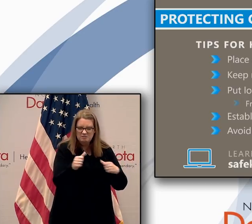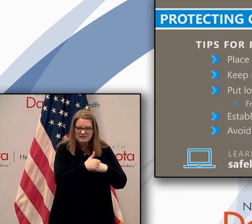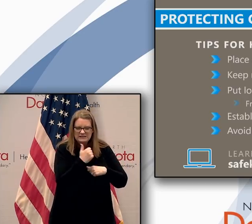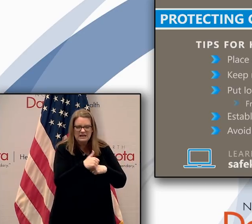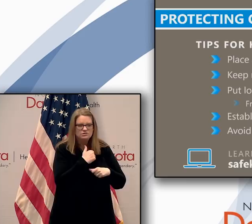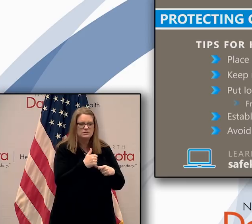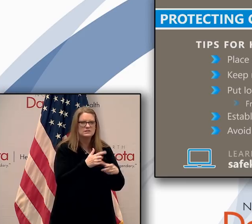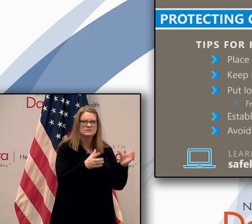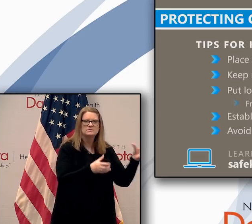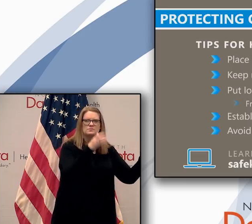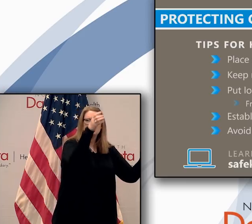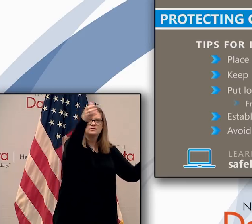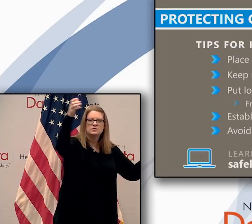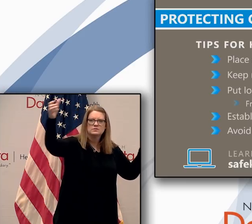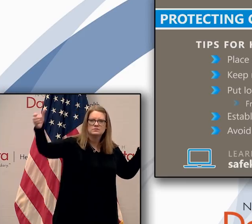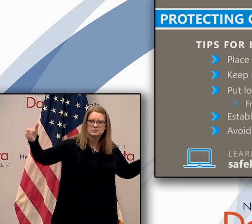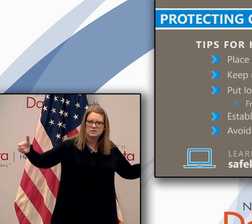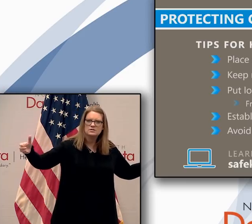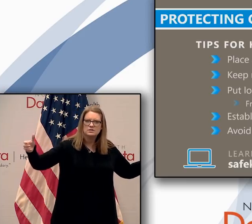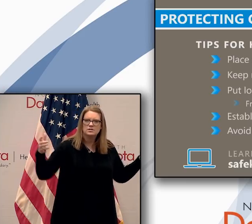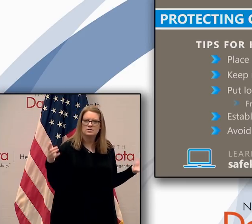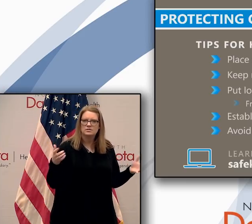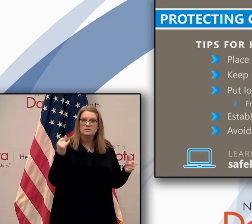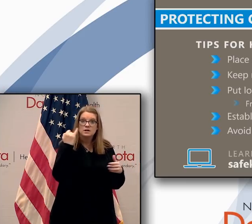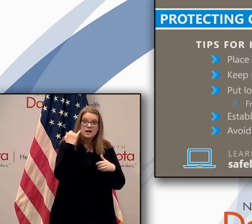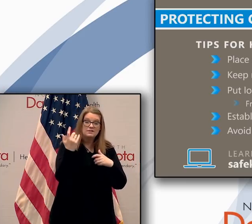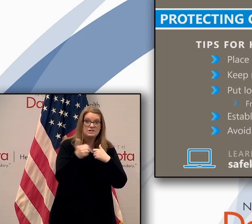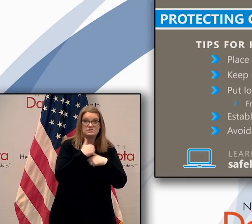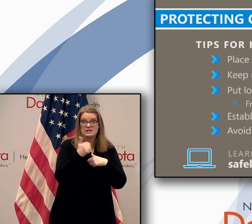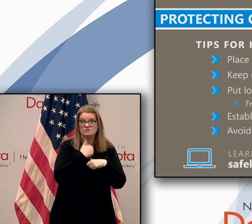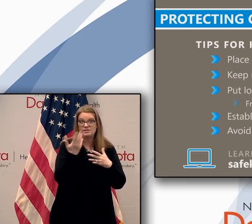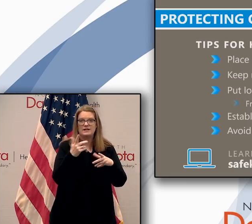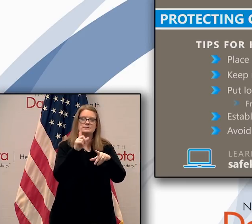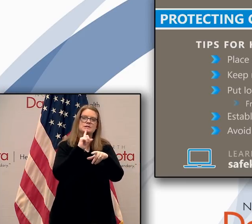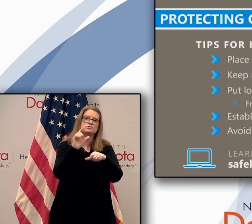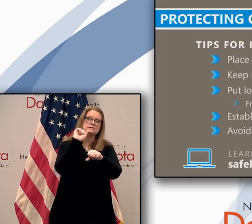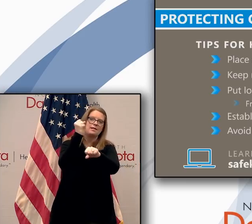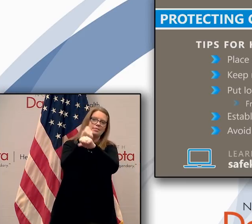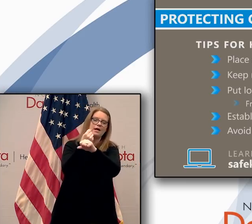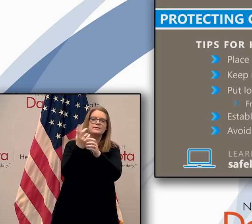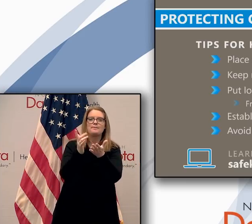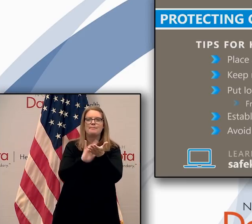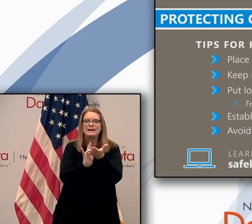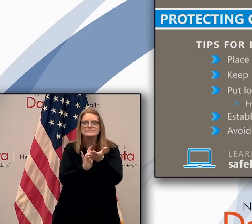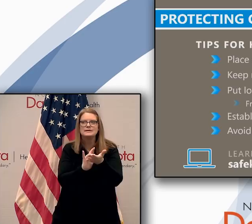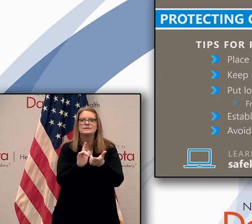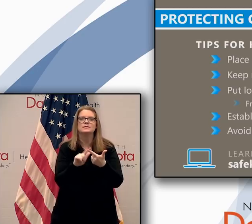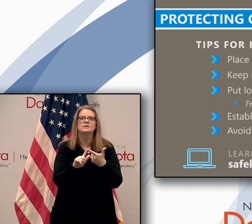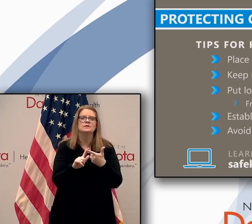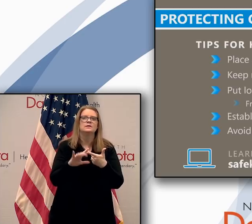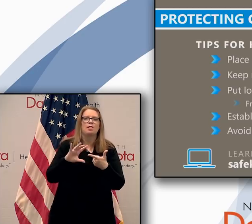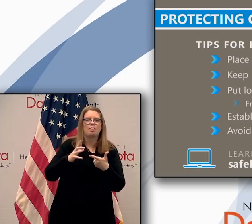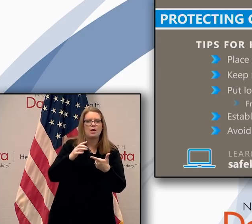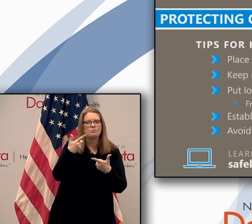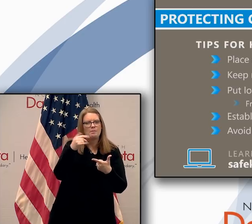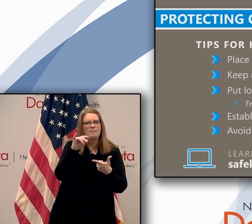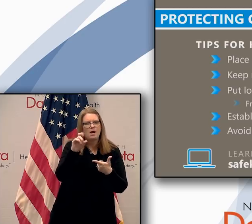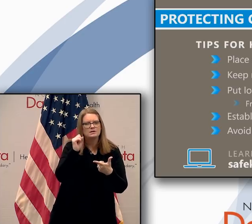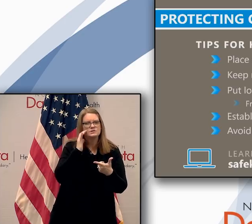reach. Should be locking cupboards and drawers containing dangerous items, whether they're medication, laundry